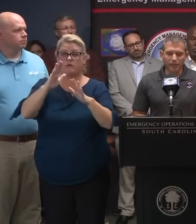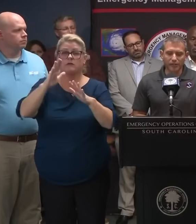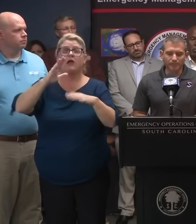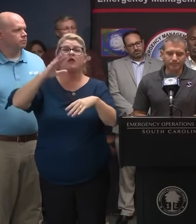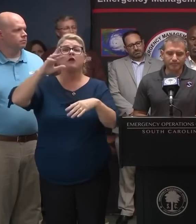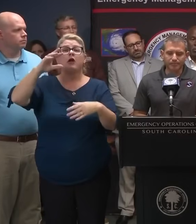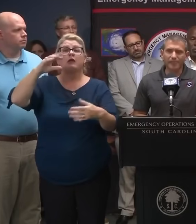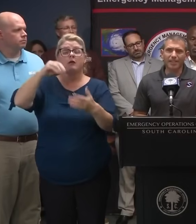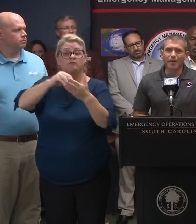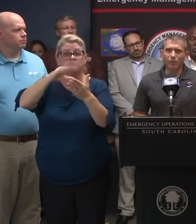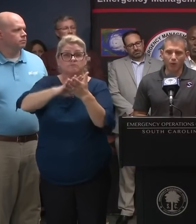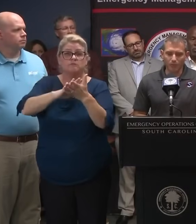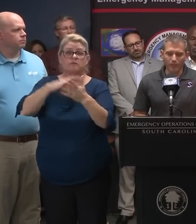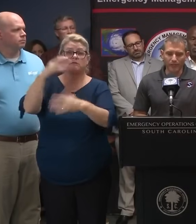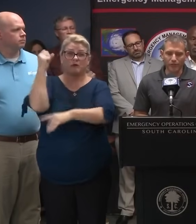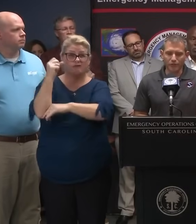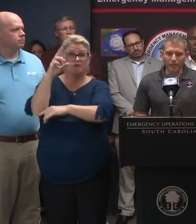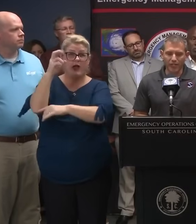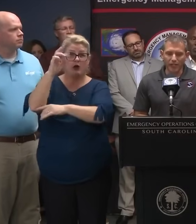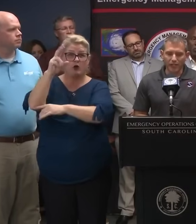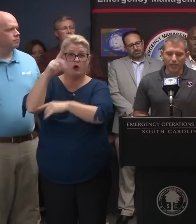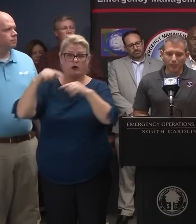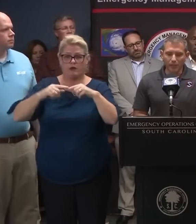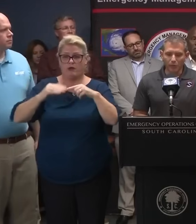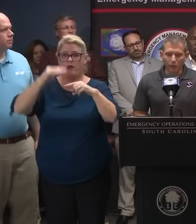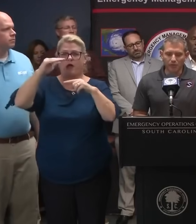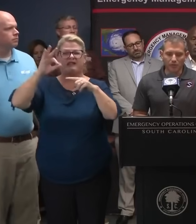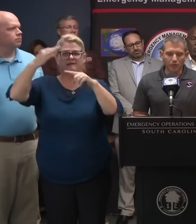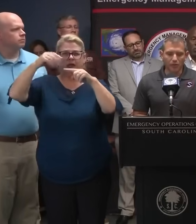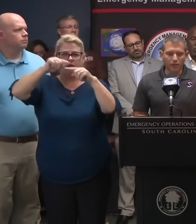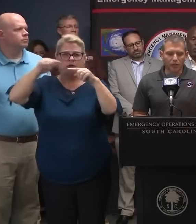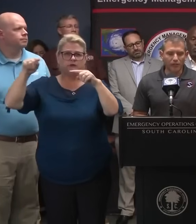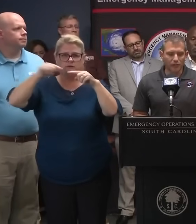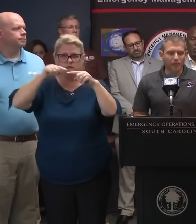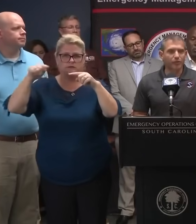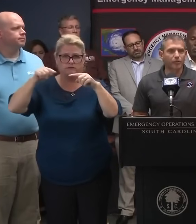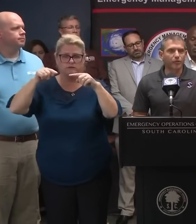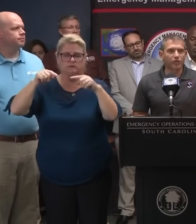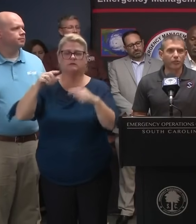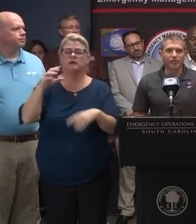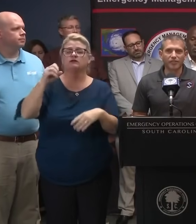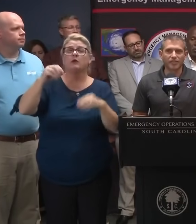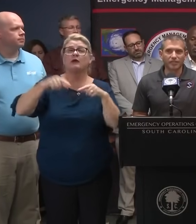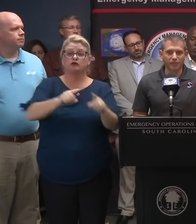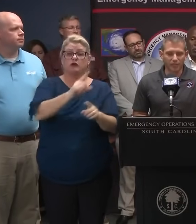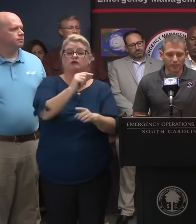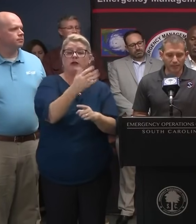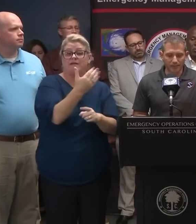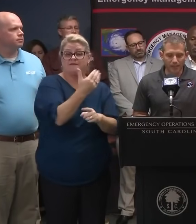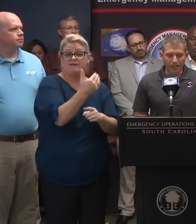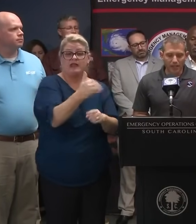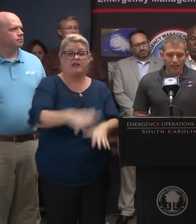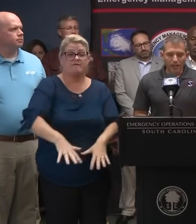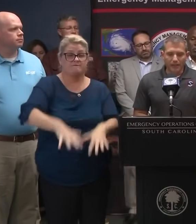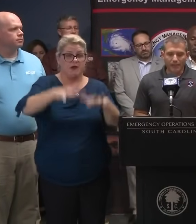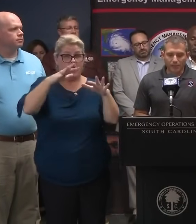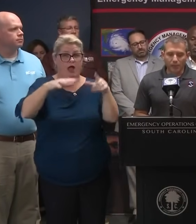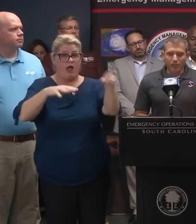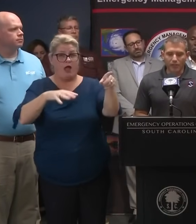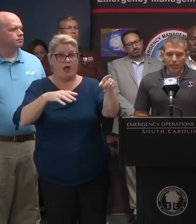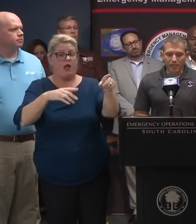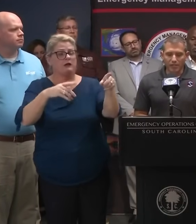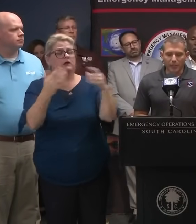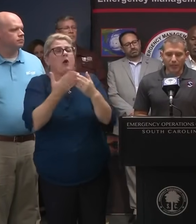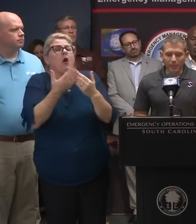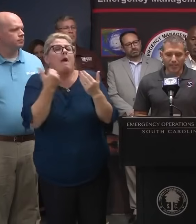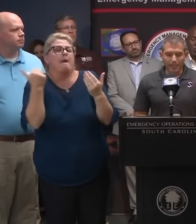on record and about 1.2 feet below what was observed on the river during the 2015 floods. I think it's important